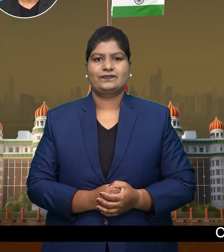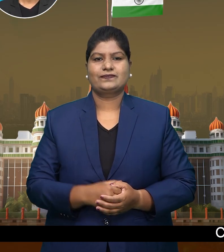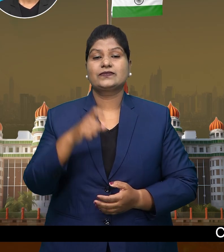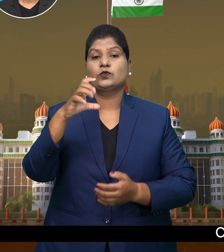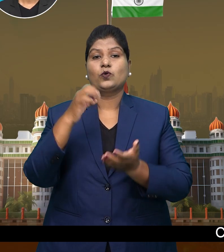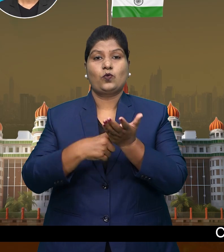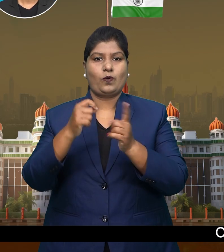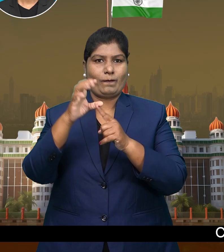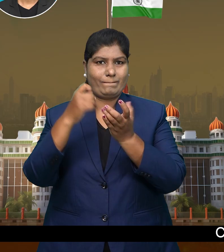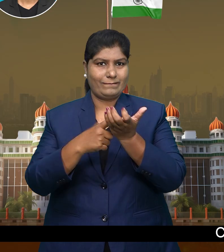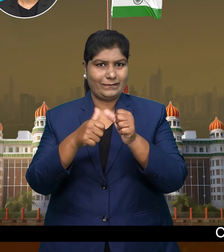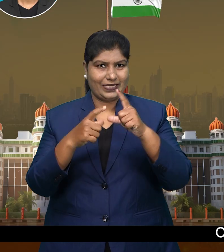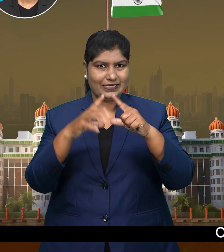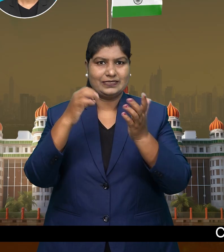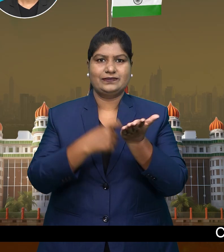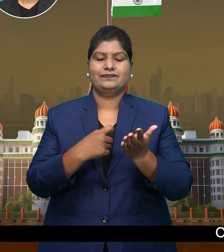Corporator.